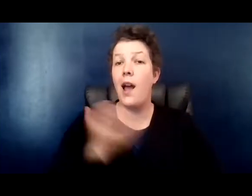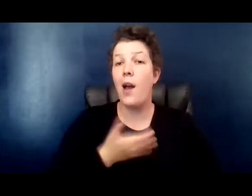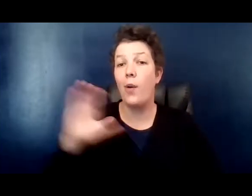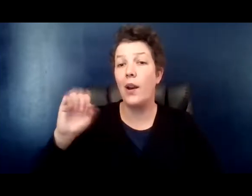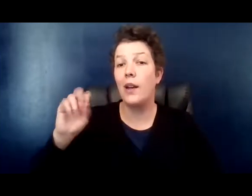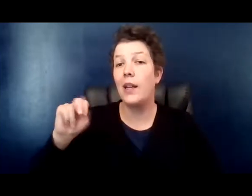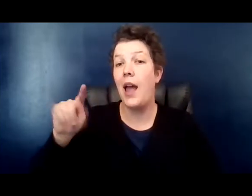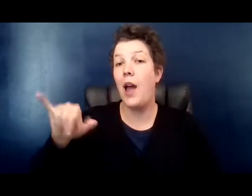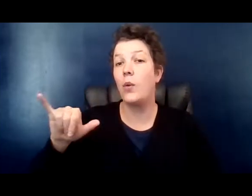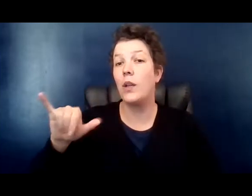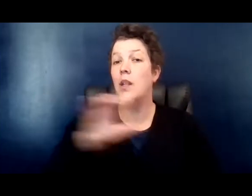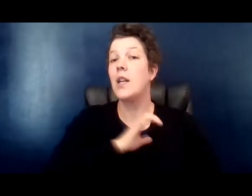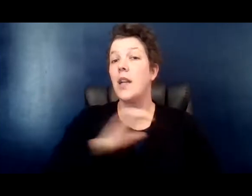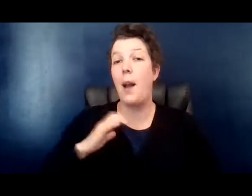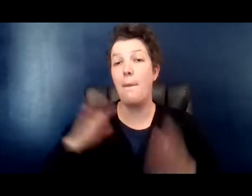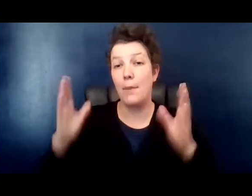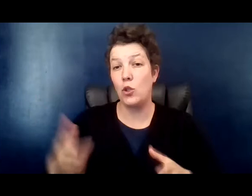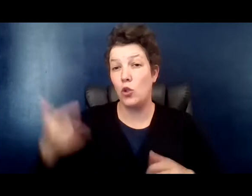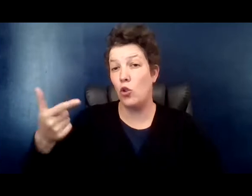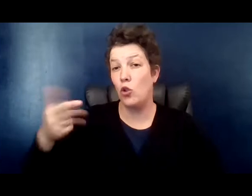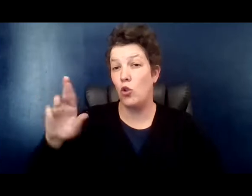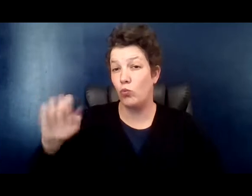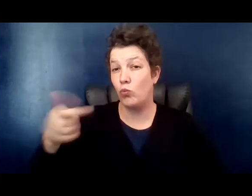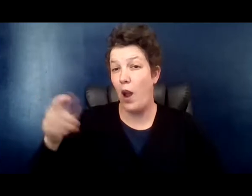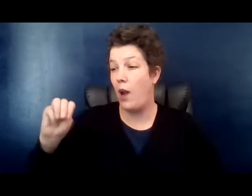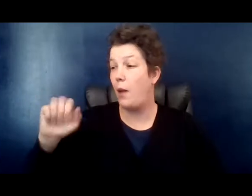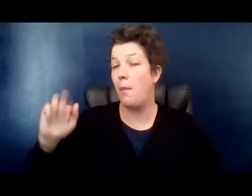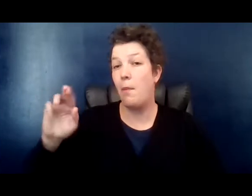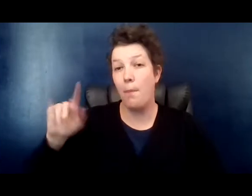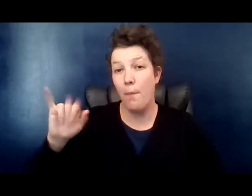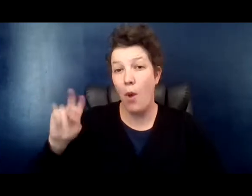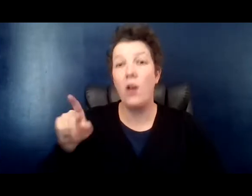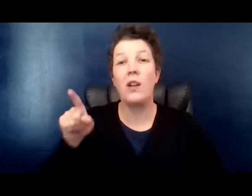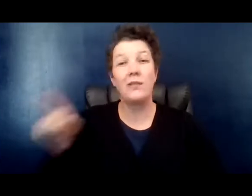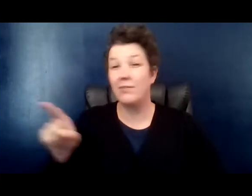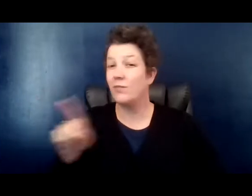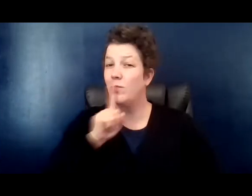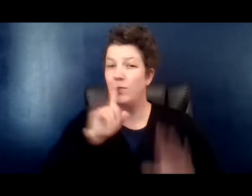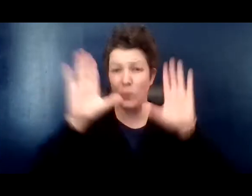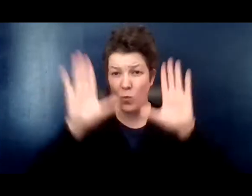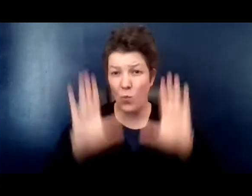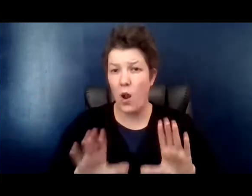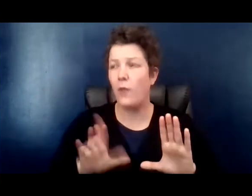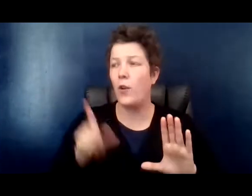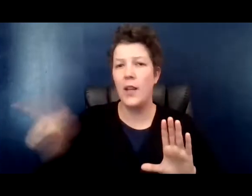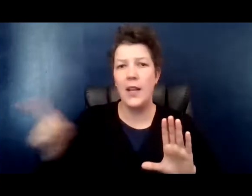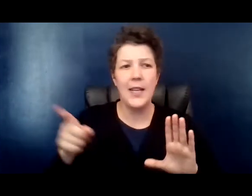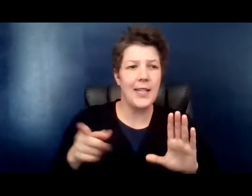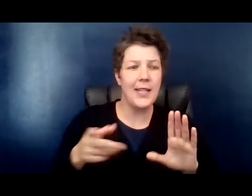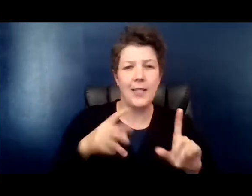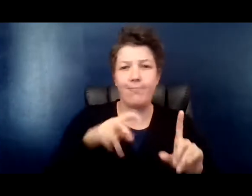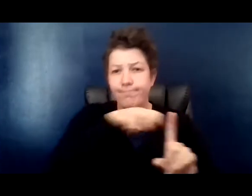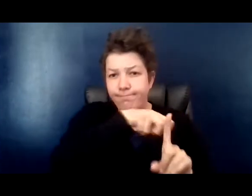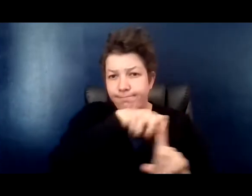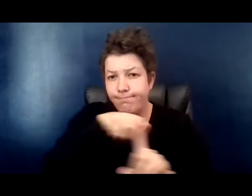us today. The commission has certainly stepped up to help us with that. We've brought back retired employees that were very familiar and a